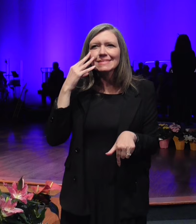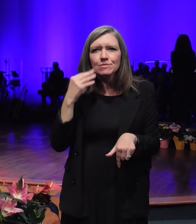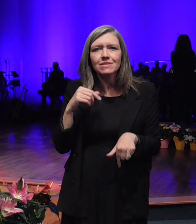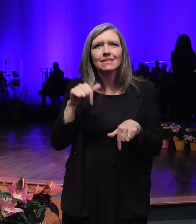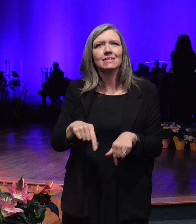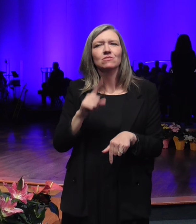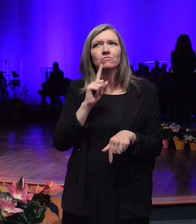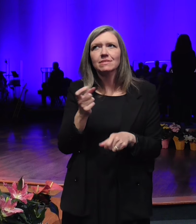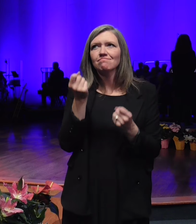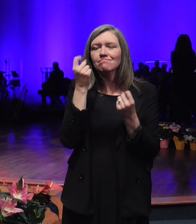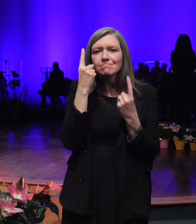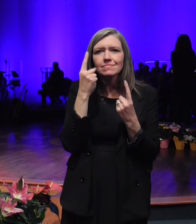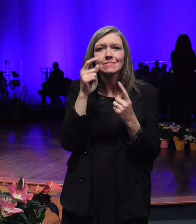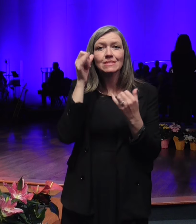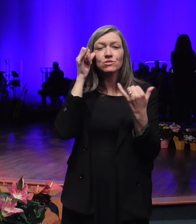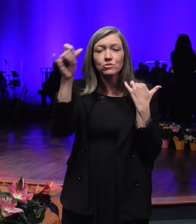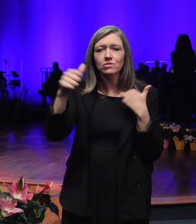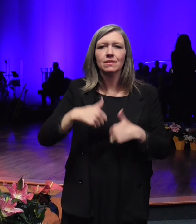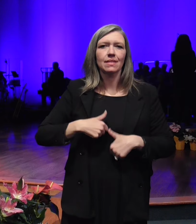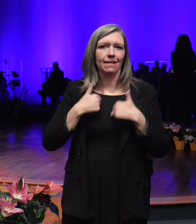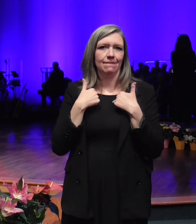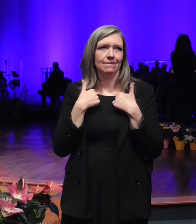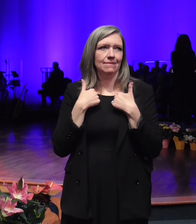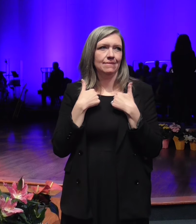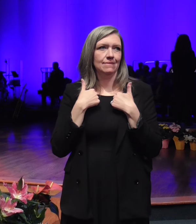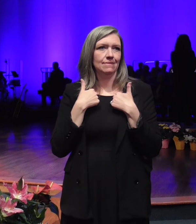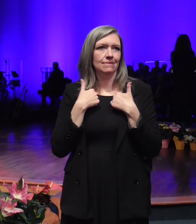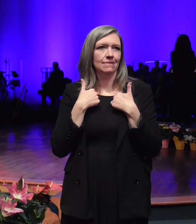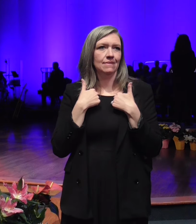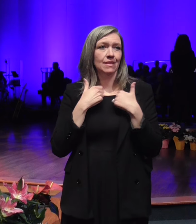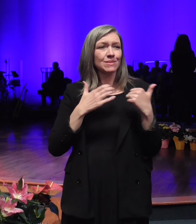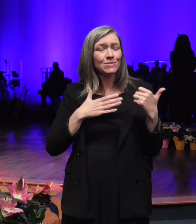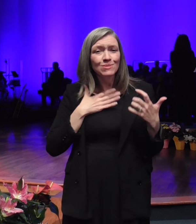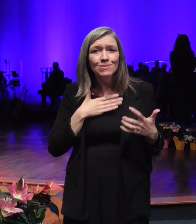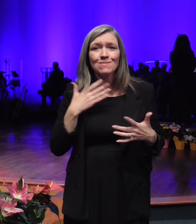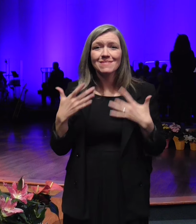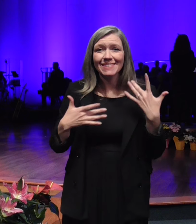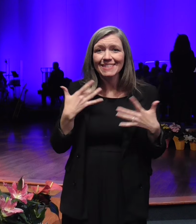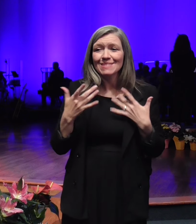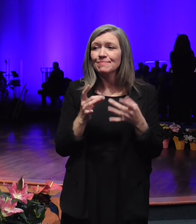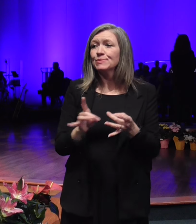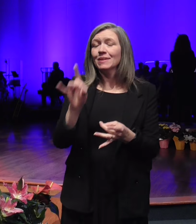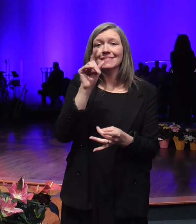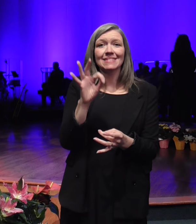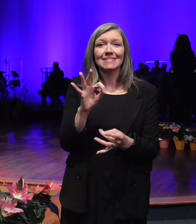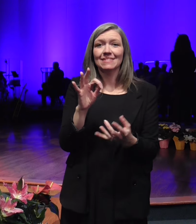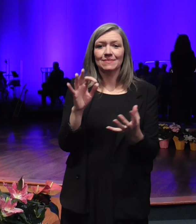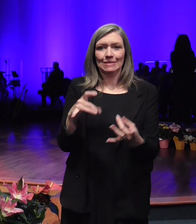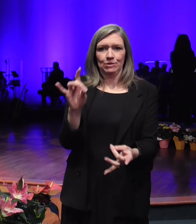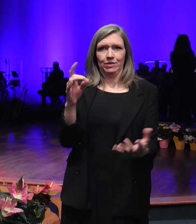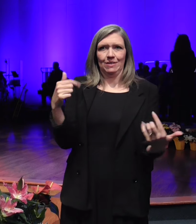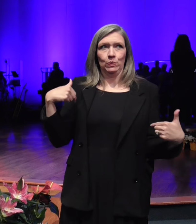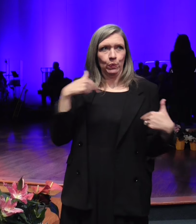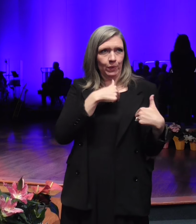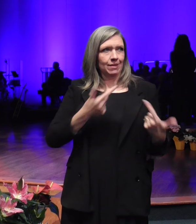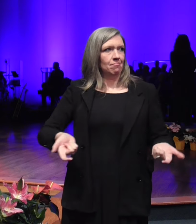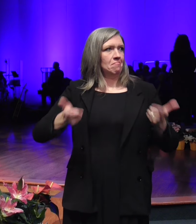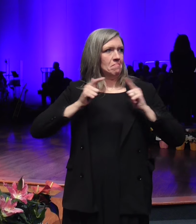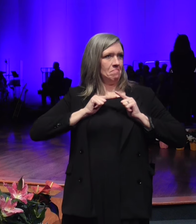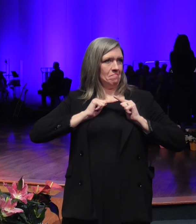eternal life. The joy and presence of Spirit, we become those beacons of light in the